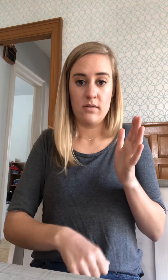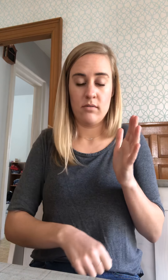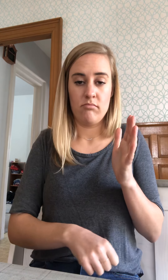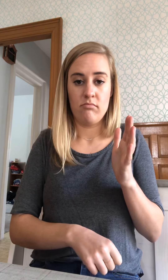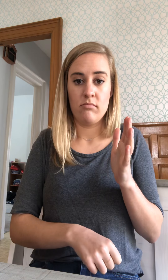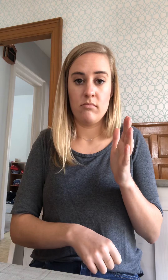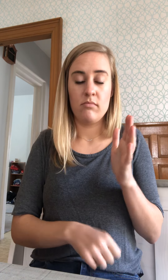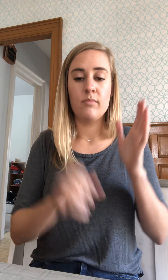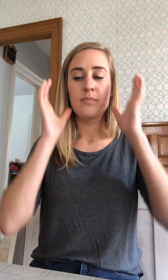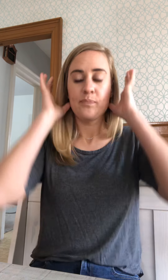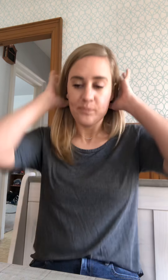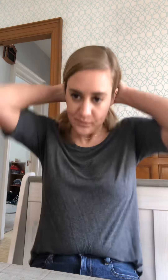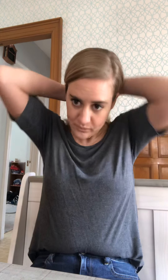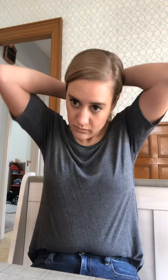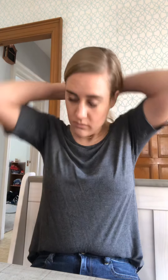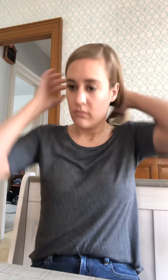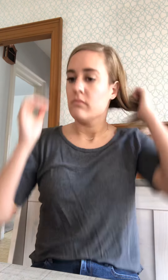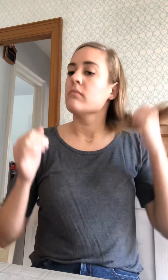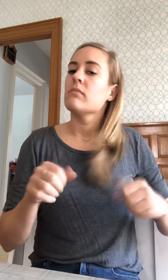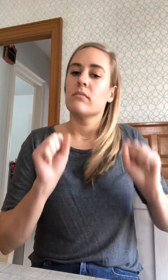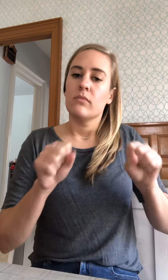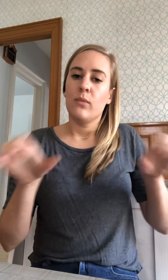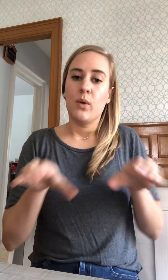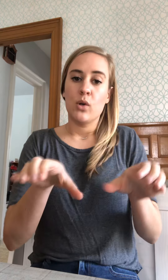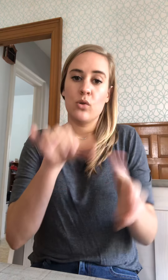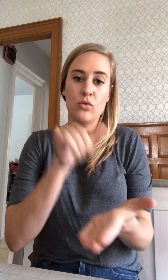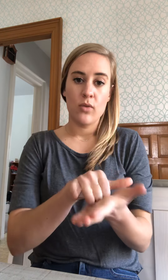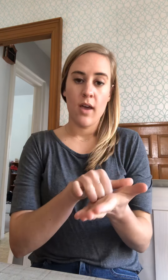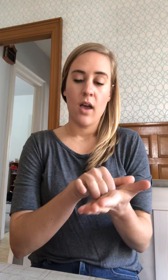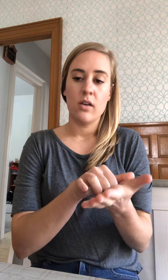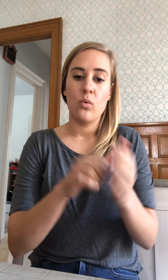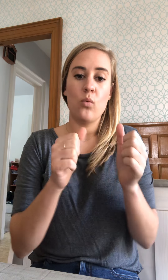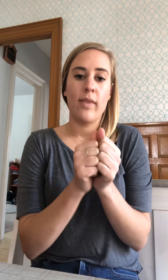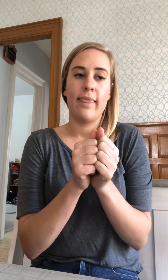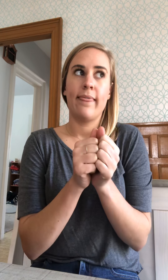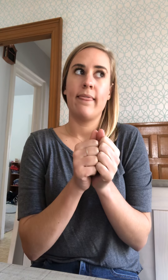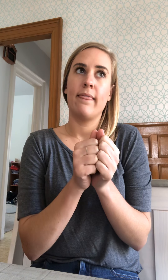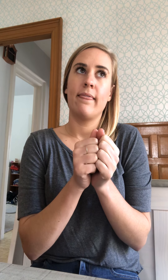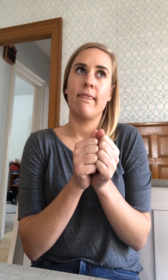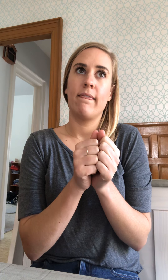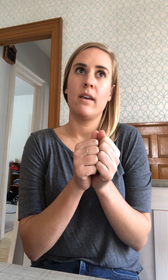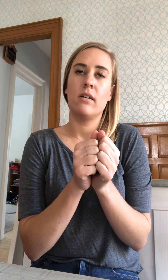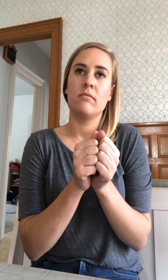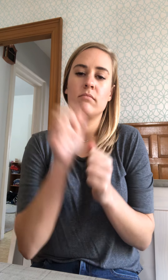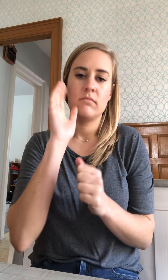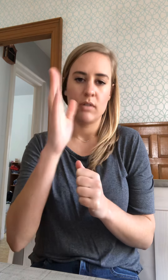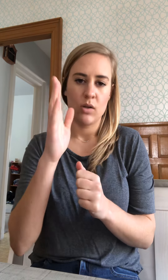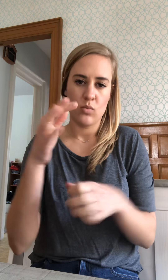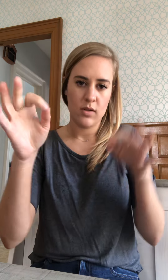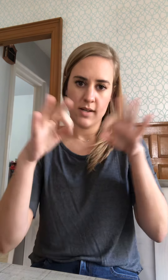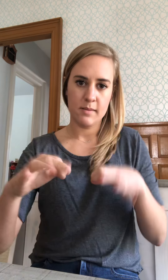fracture. You can do this with, and we'll go through the different ways to hold it in